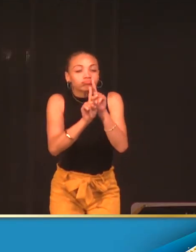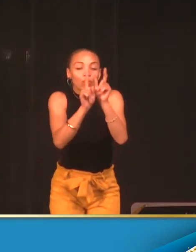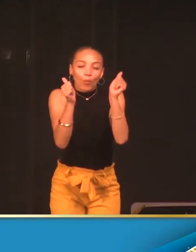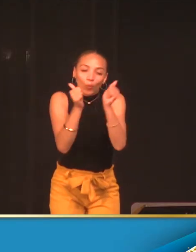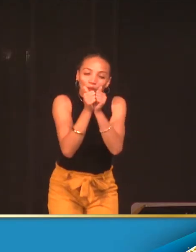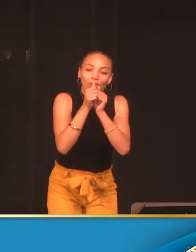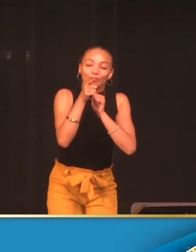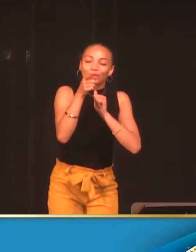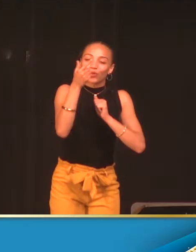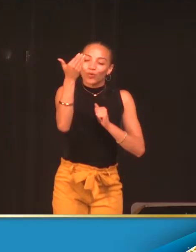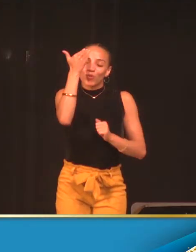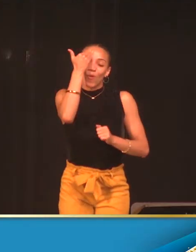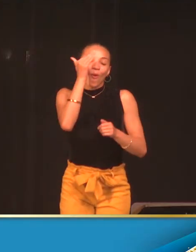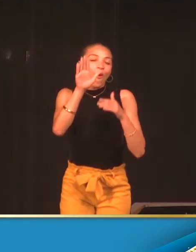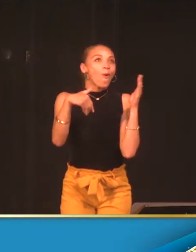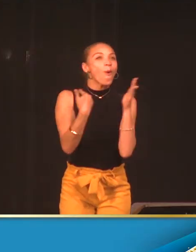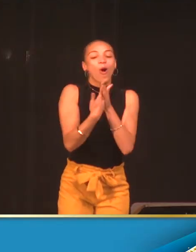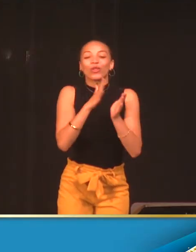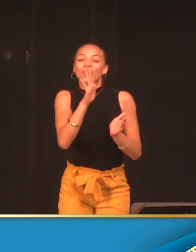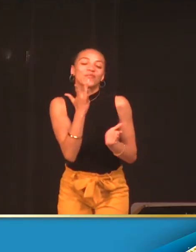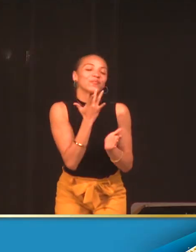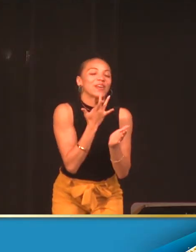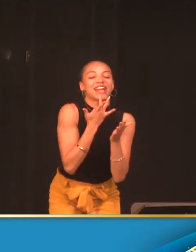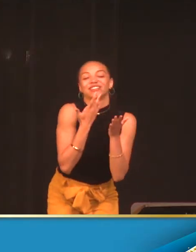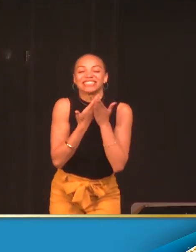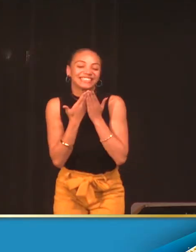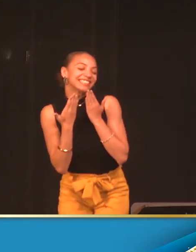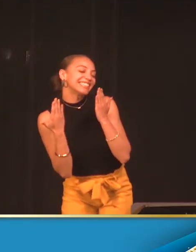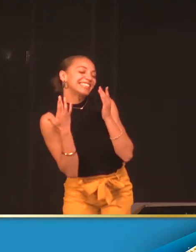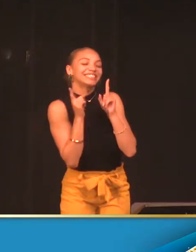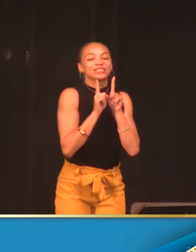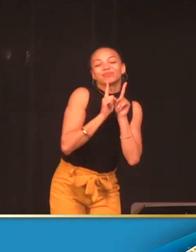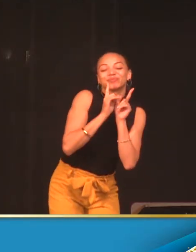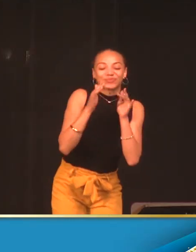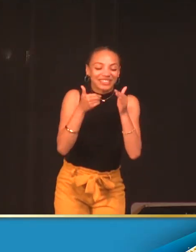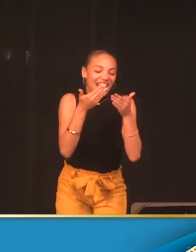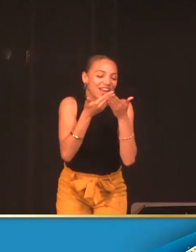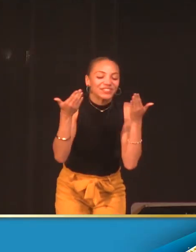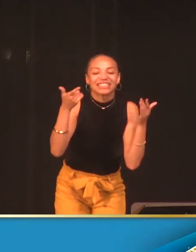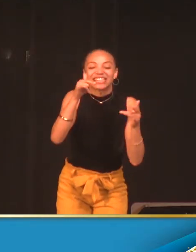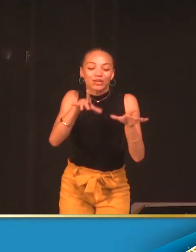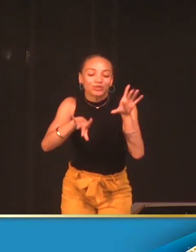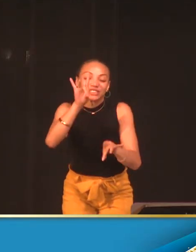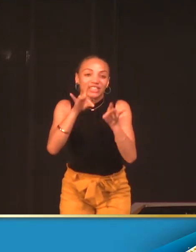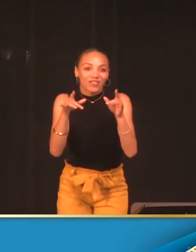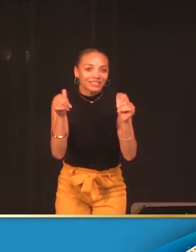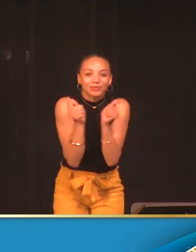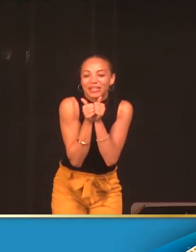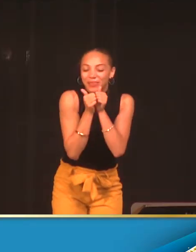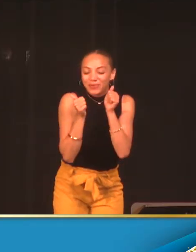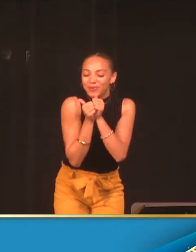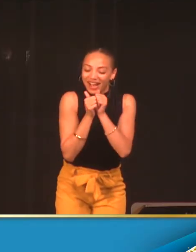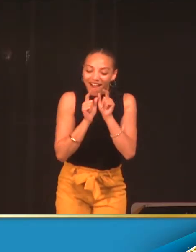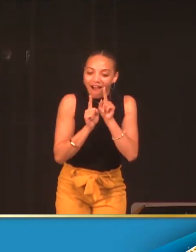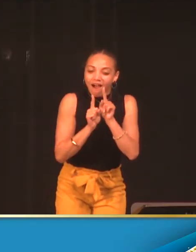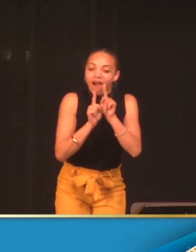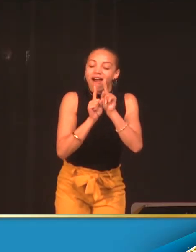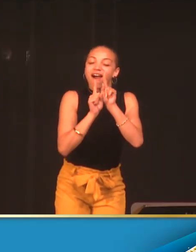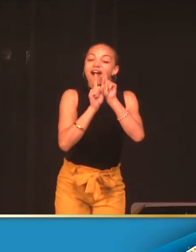been there since you were born. All of your favorite things, all of the discoveries that you've made as